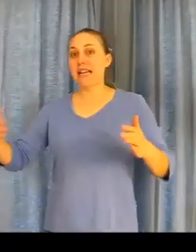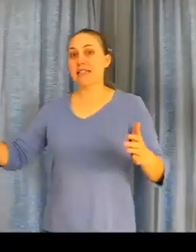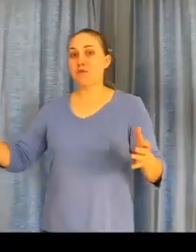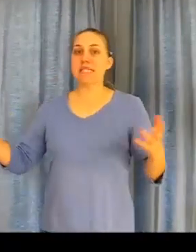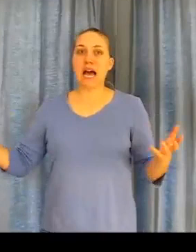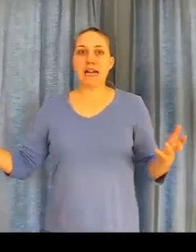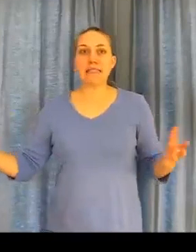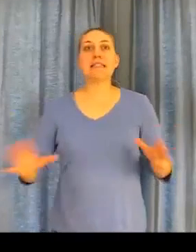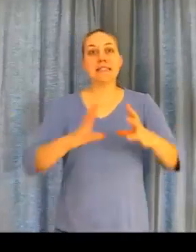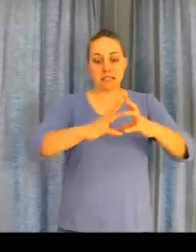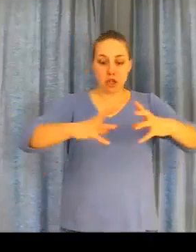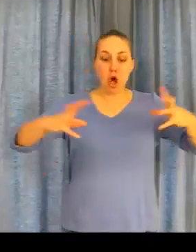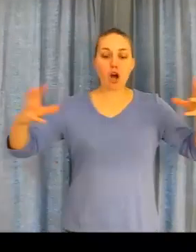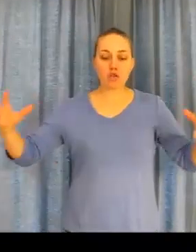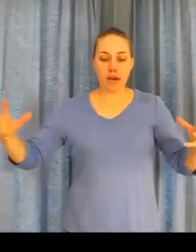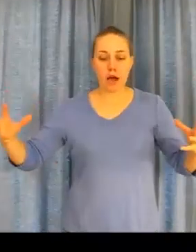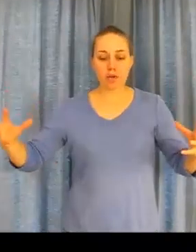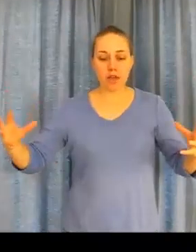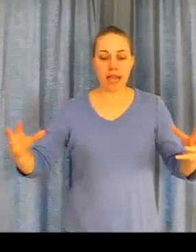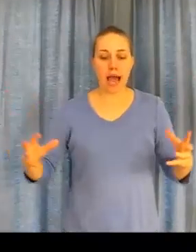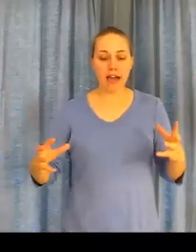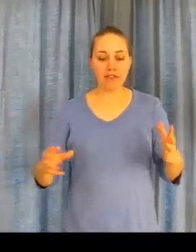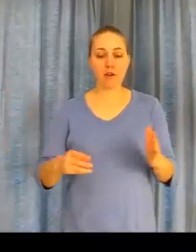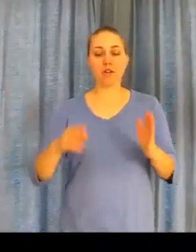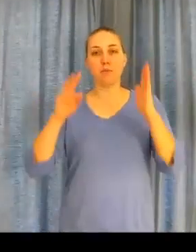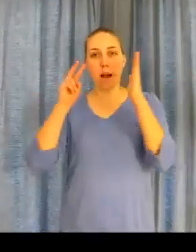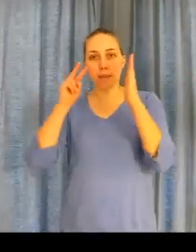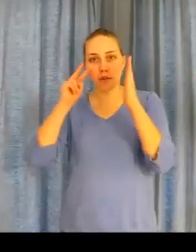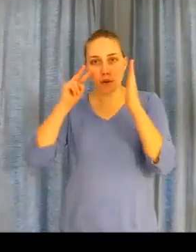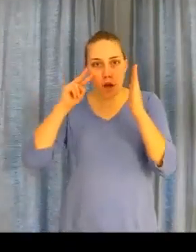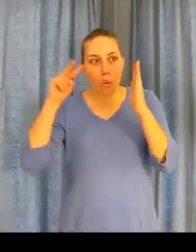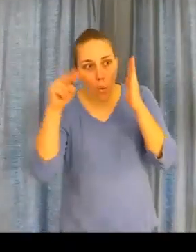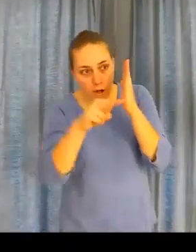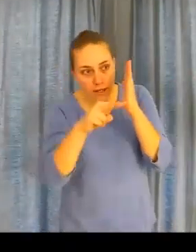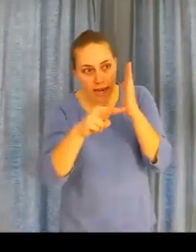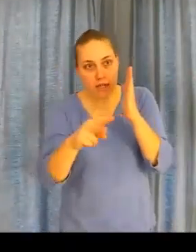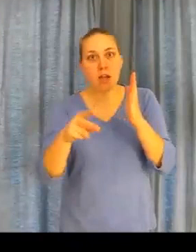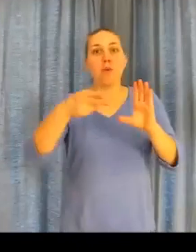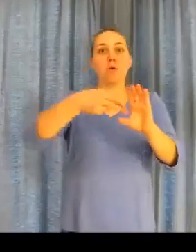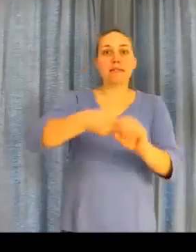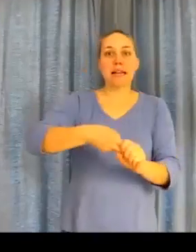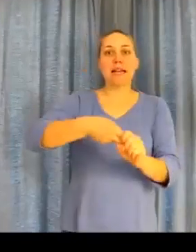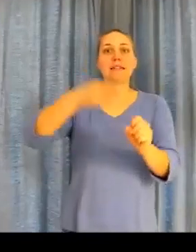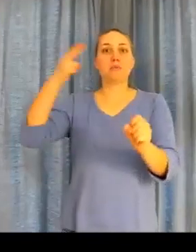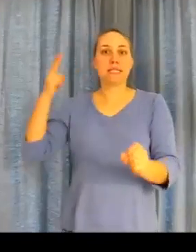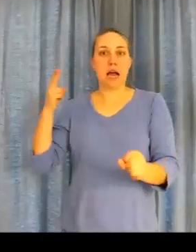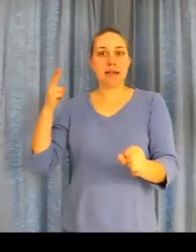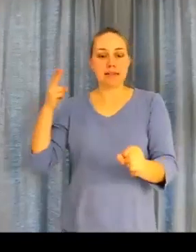Nixon resigns, and since it's a long drawn-out thing, I figure we could probably do Watergate, President Nixon resigns.